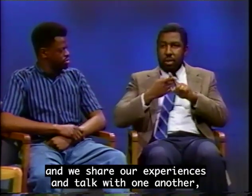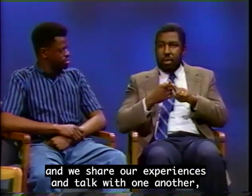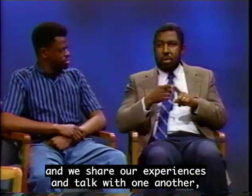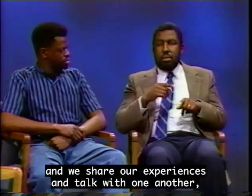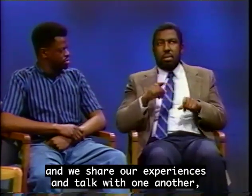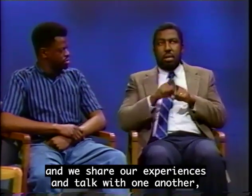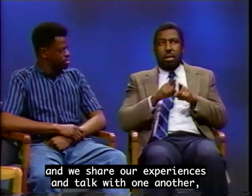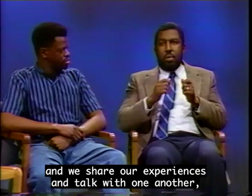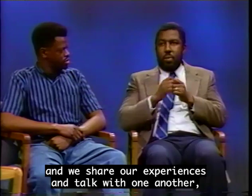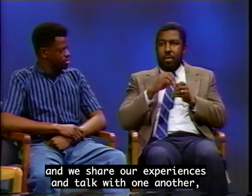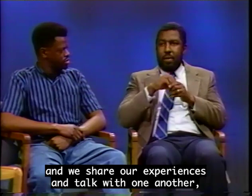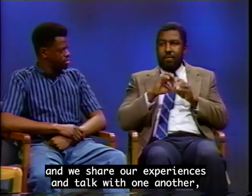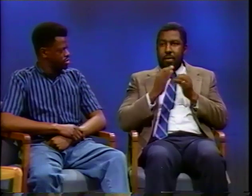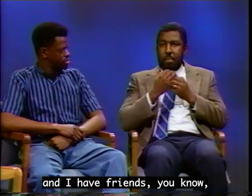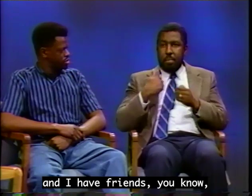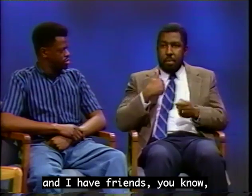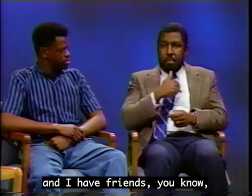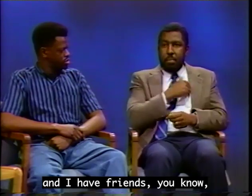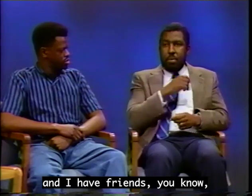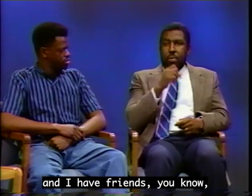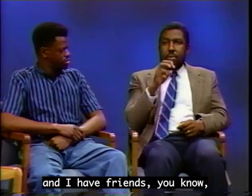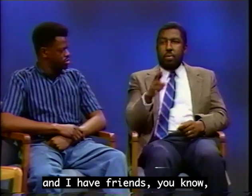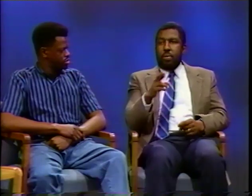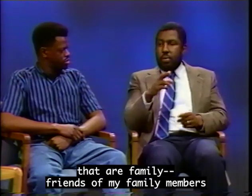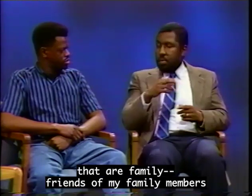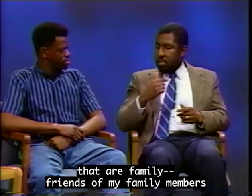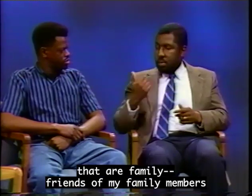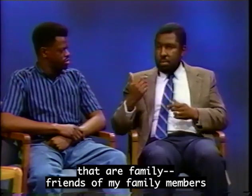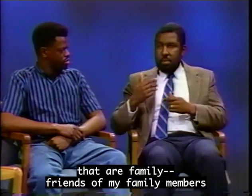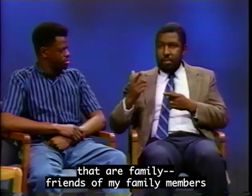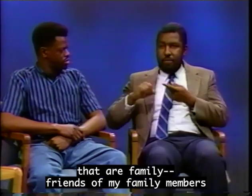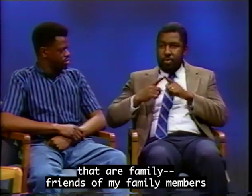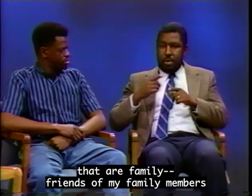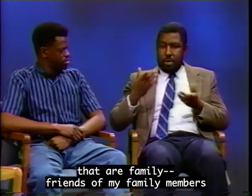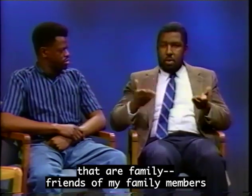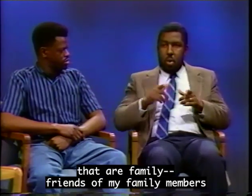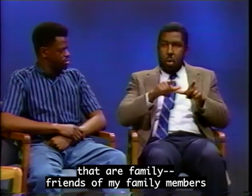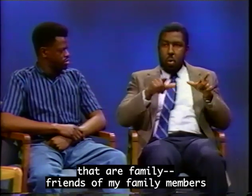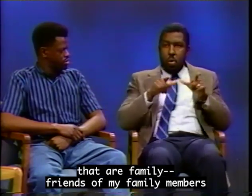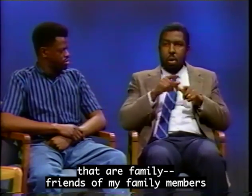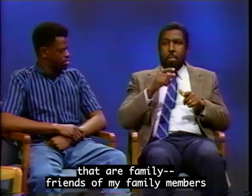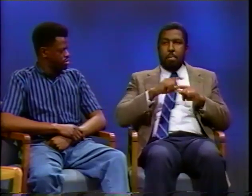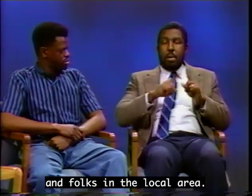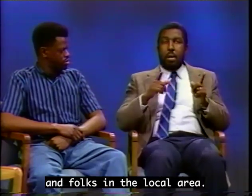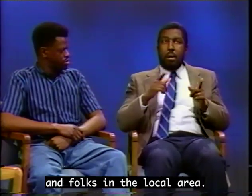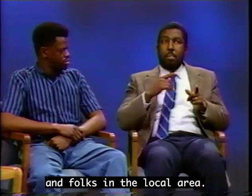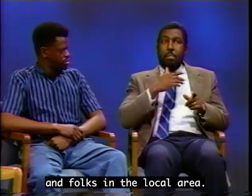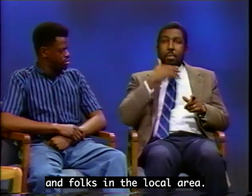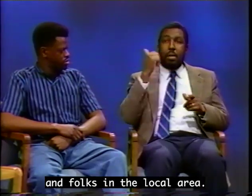another. And I have friends, you know, that are family, friends of my family members, and folks in the local